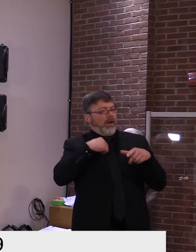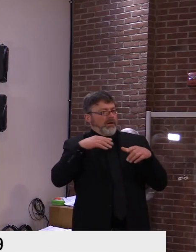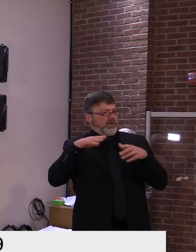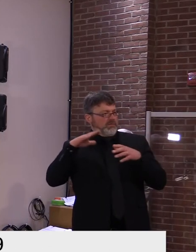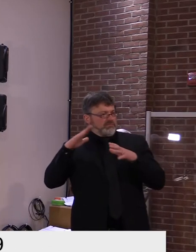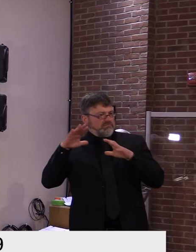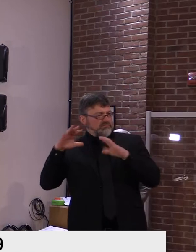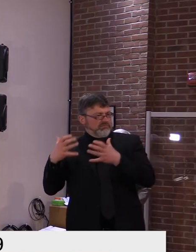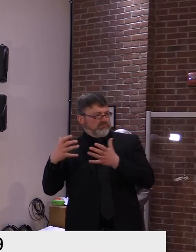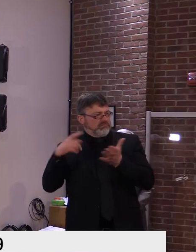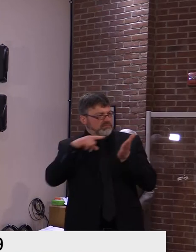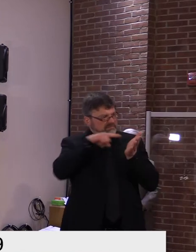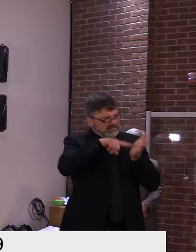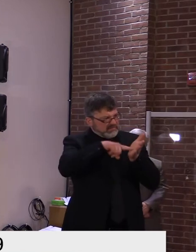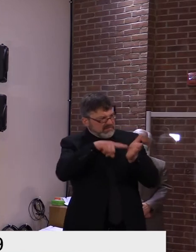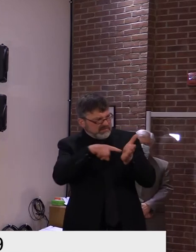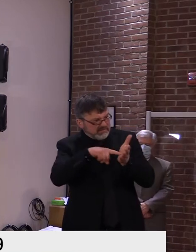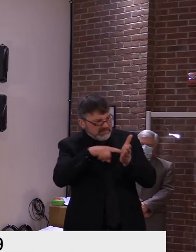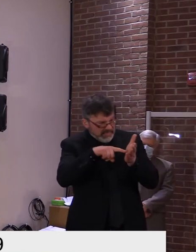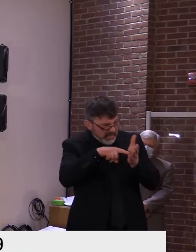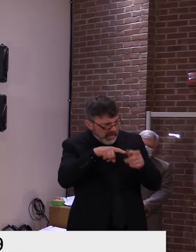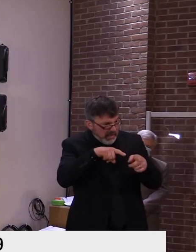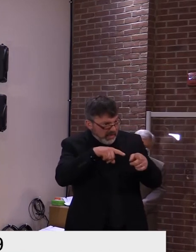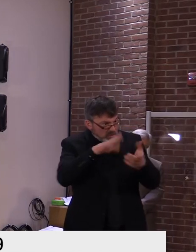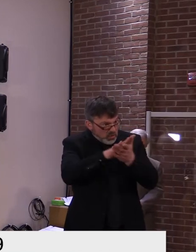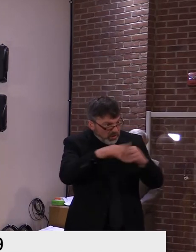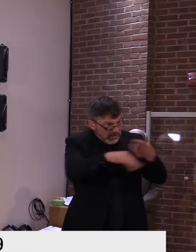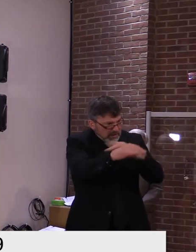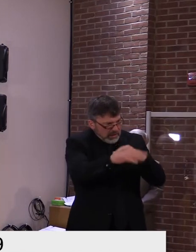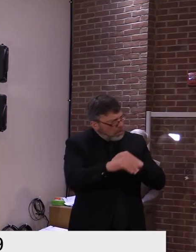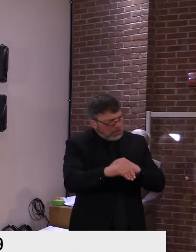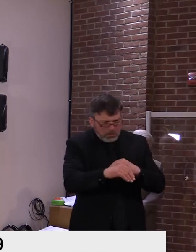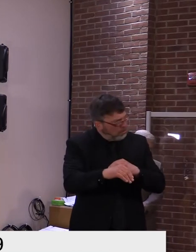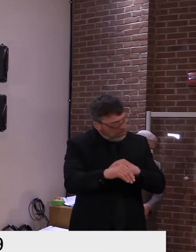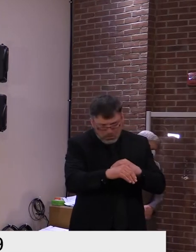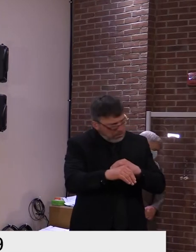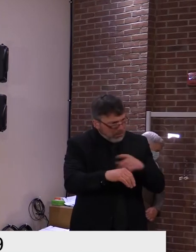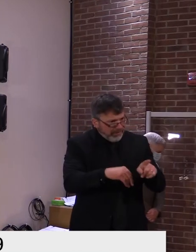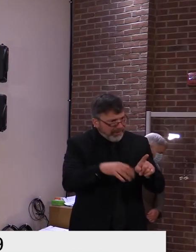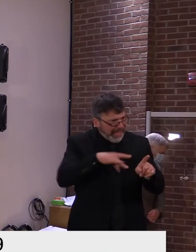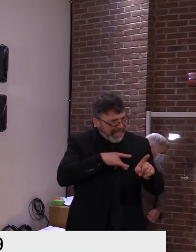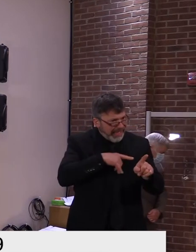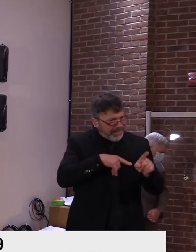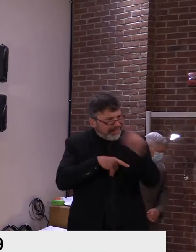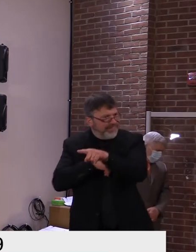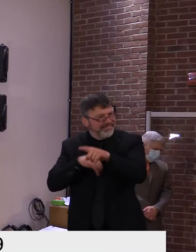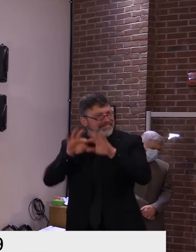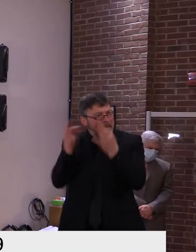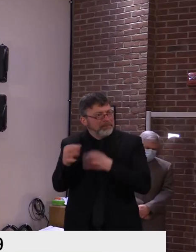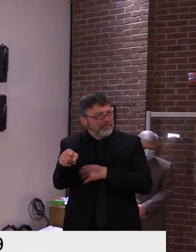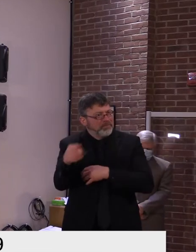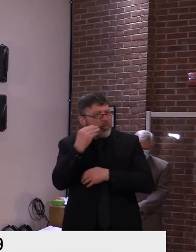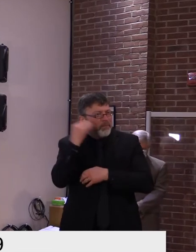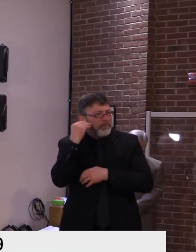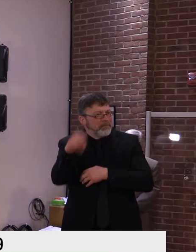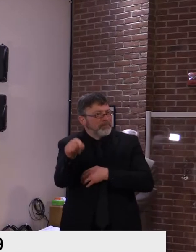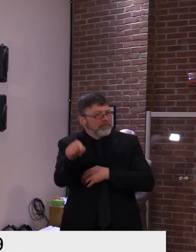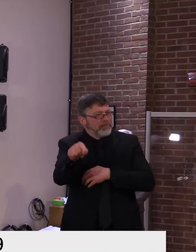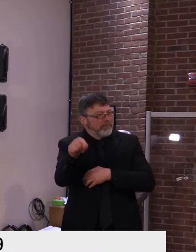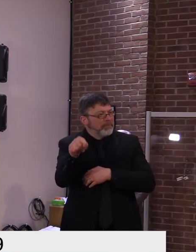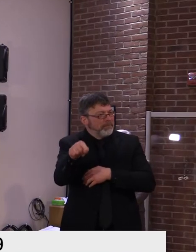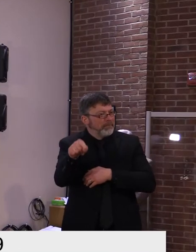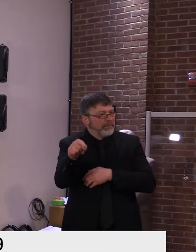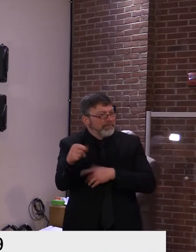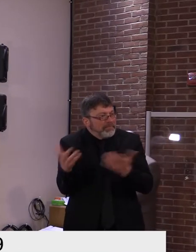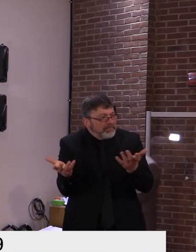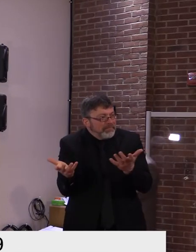That is the predominant way, actually. And of course, the contact in their own household is, again, as the governor was been saying, part of what's